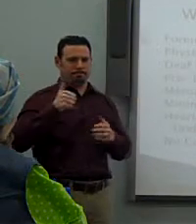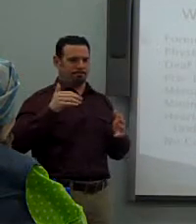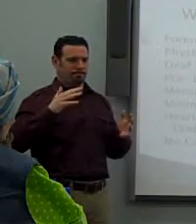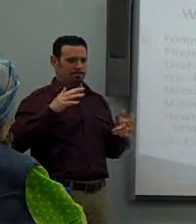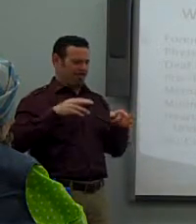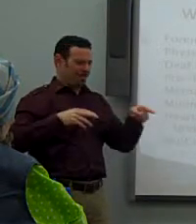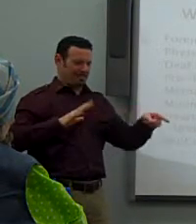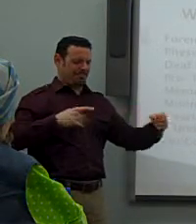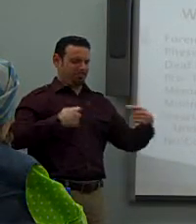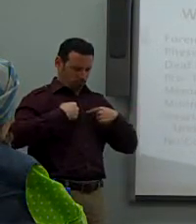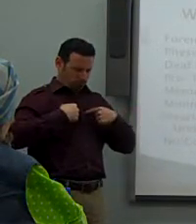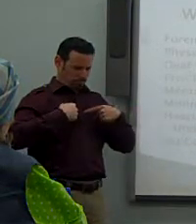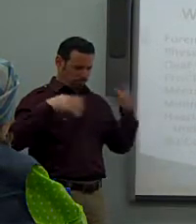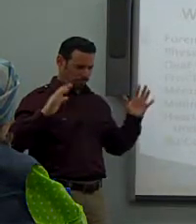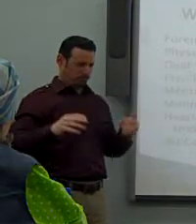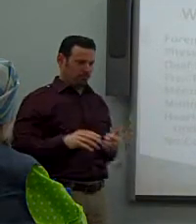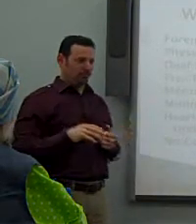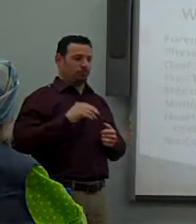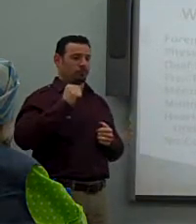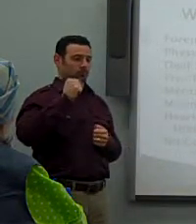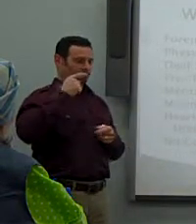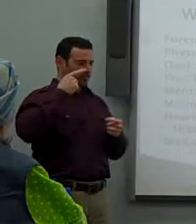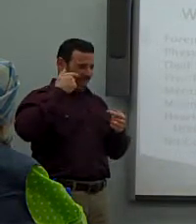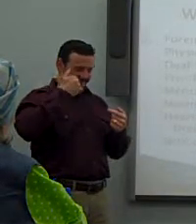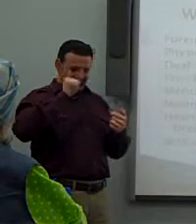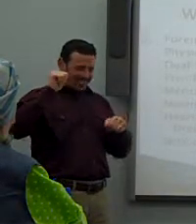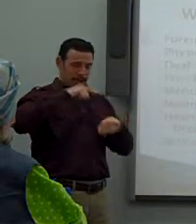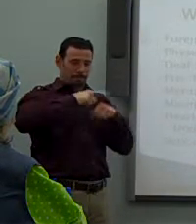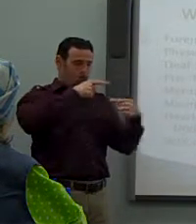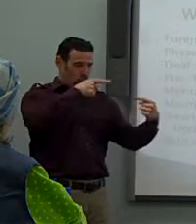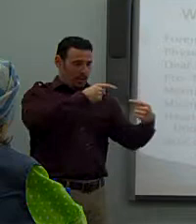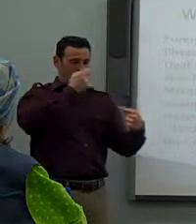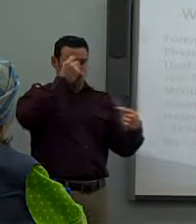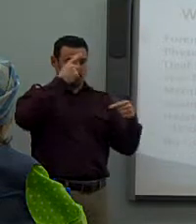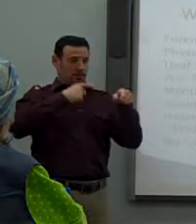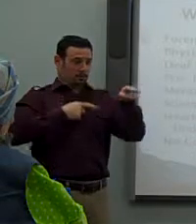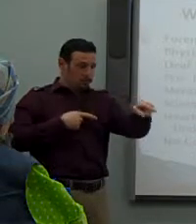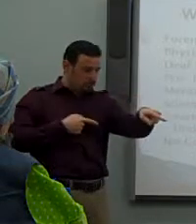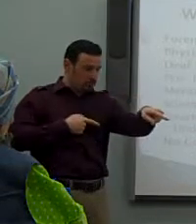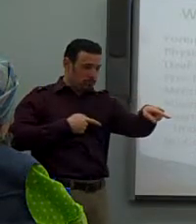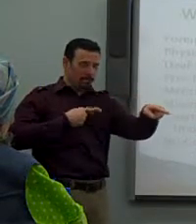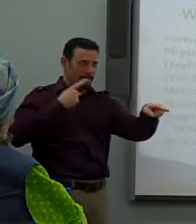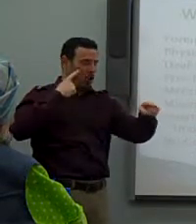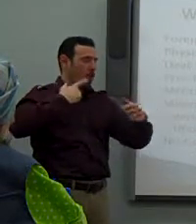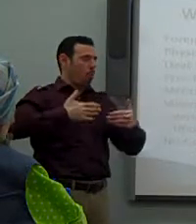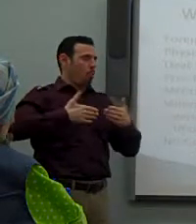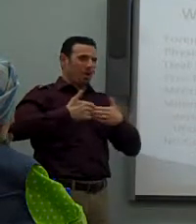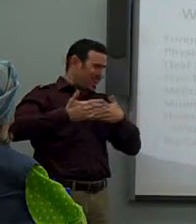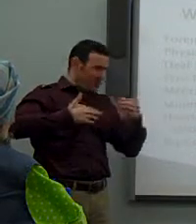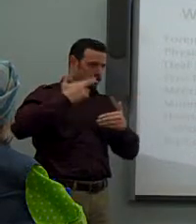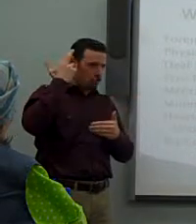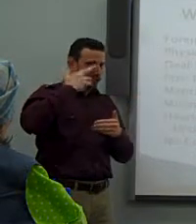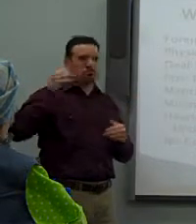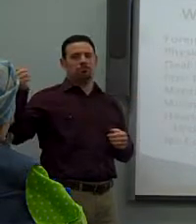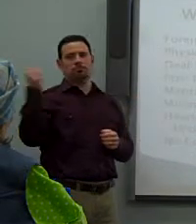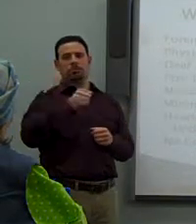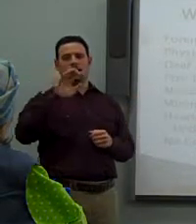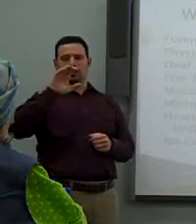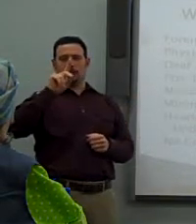The attitude of a good interpreter is to blame yourself first. Take a look at yourself. So anytime you're struggling to understand something, it doesn't matter